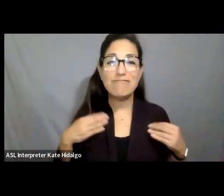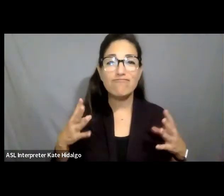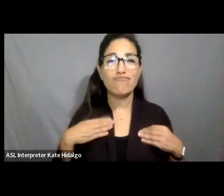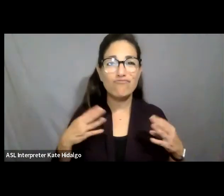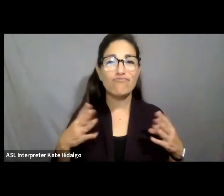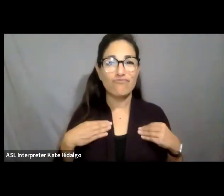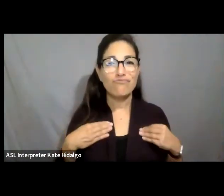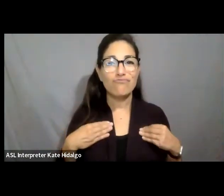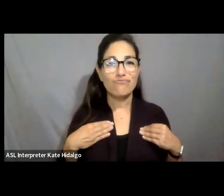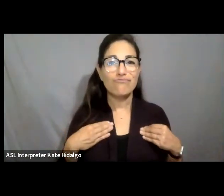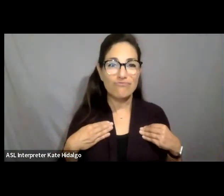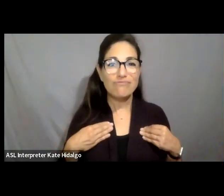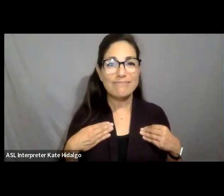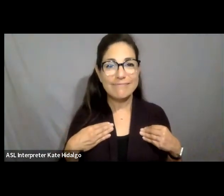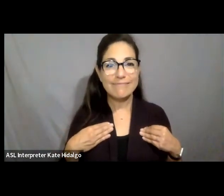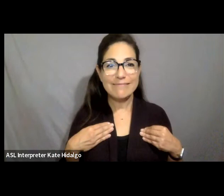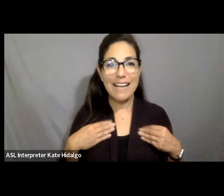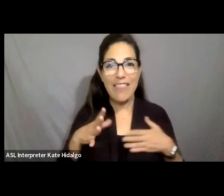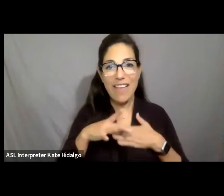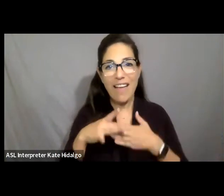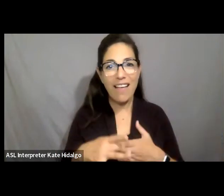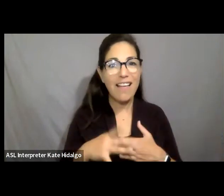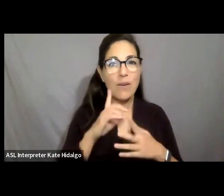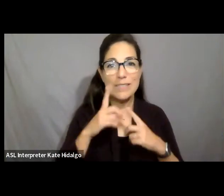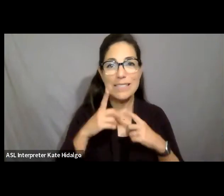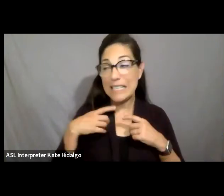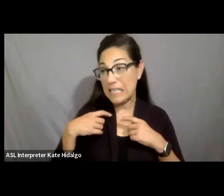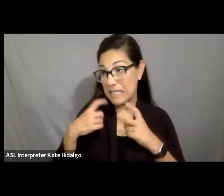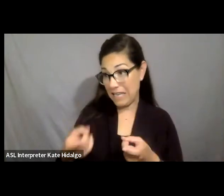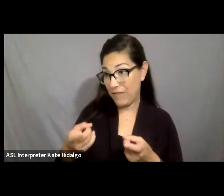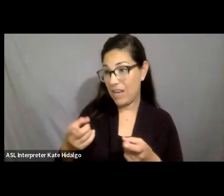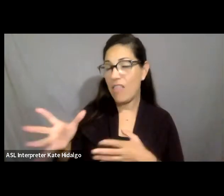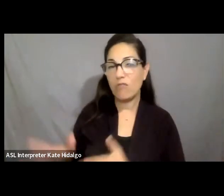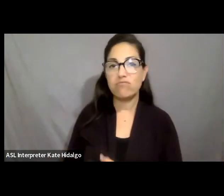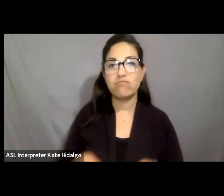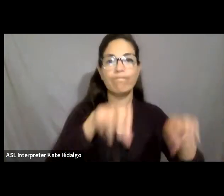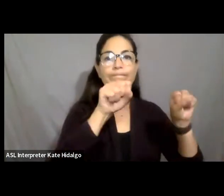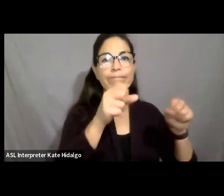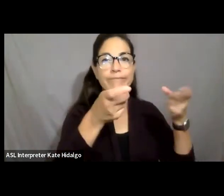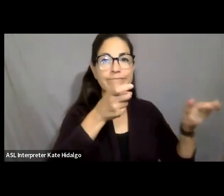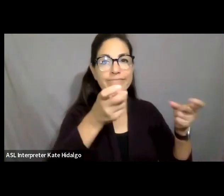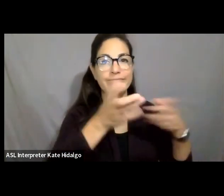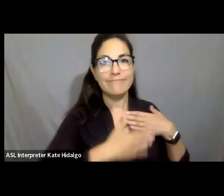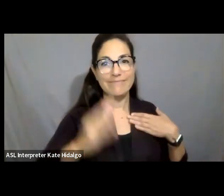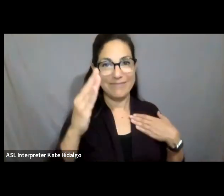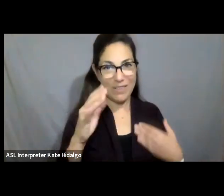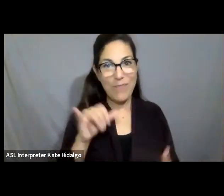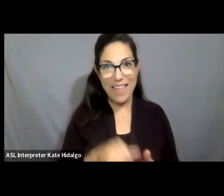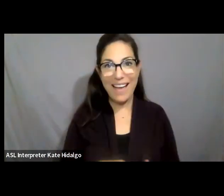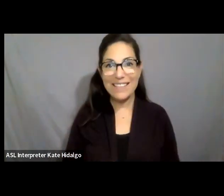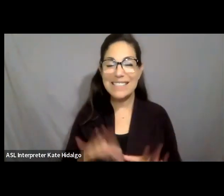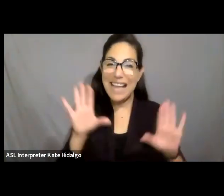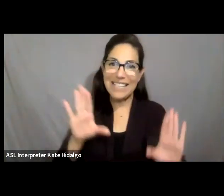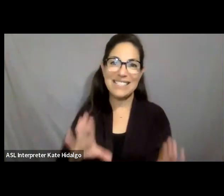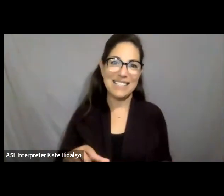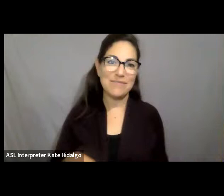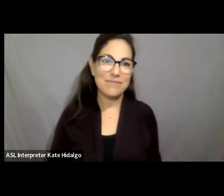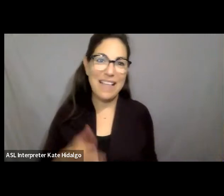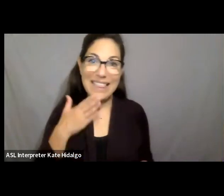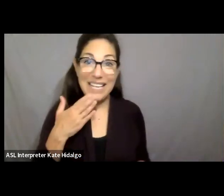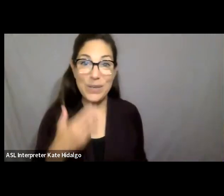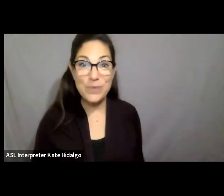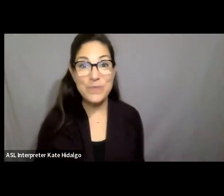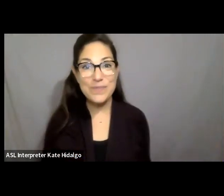accepting just like the direction that was given and then just going forward with that. It's excellent. So thank